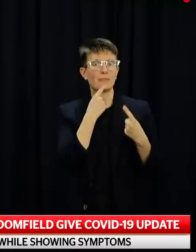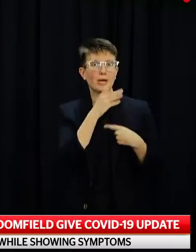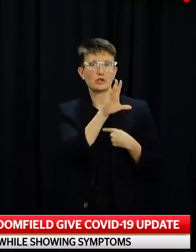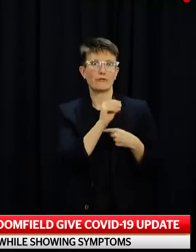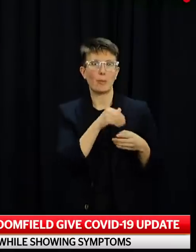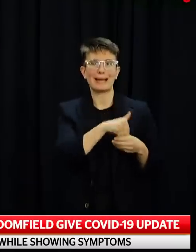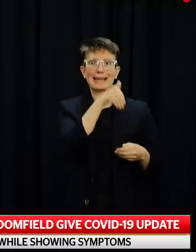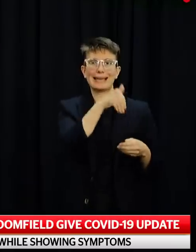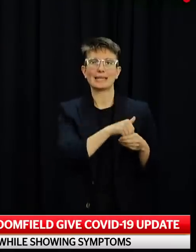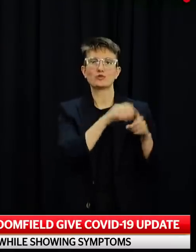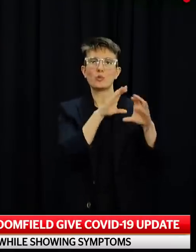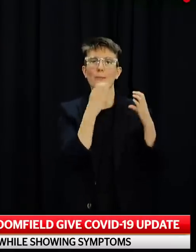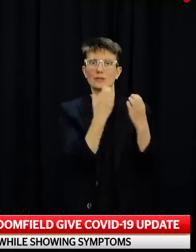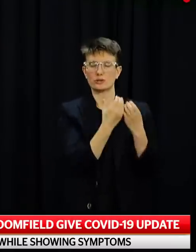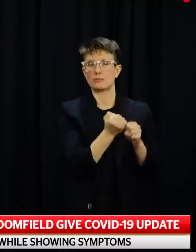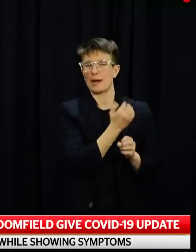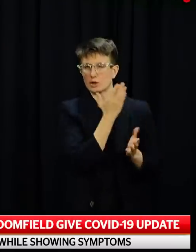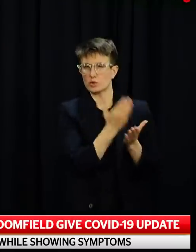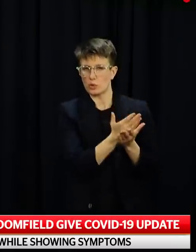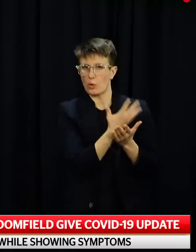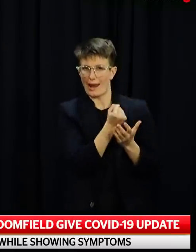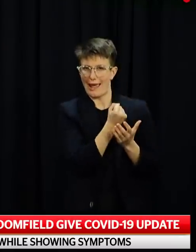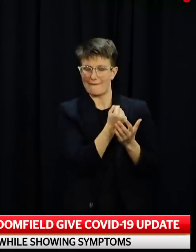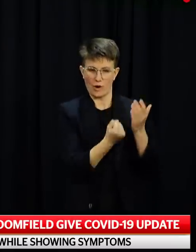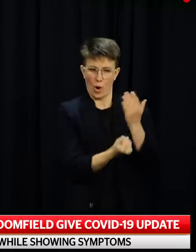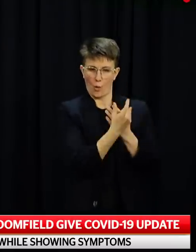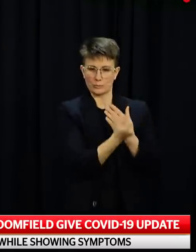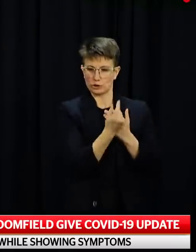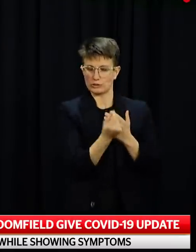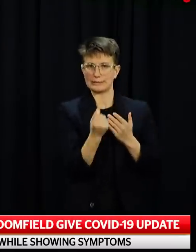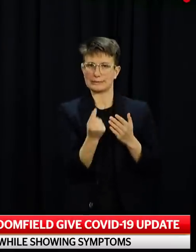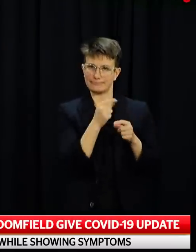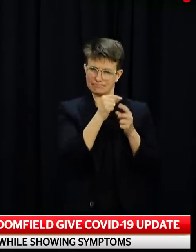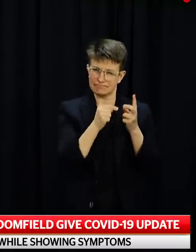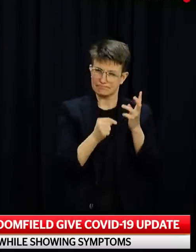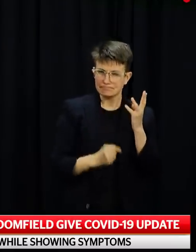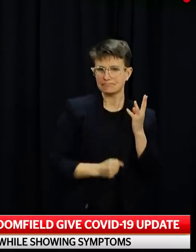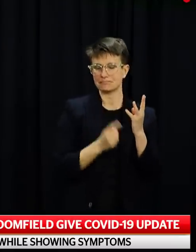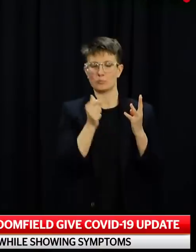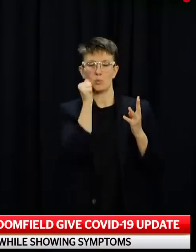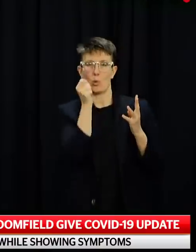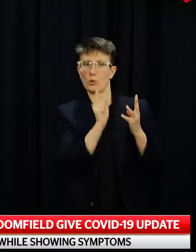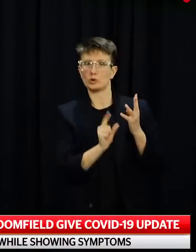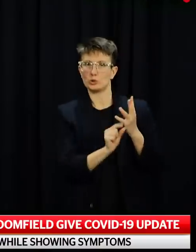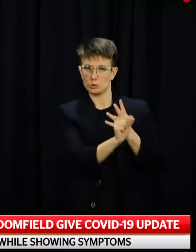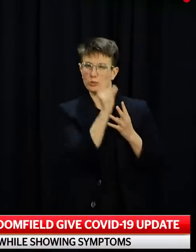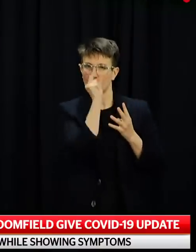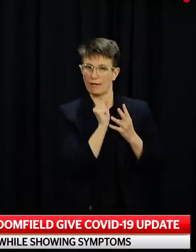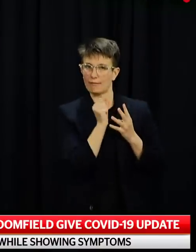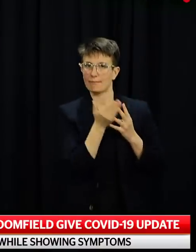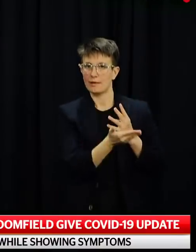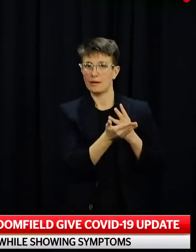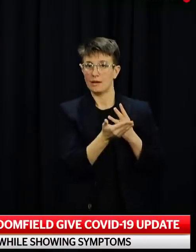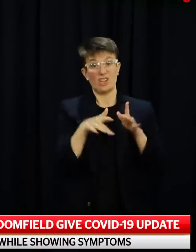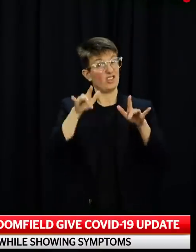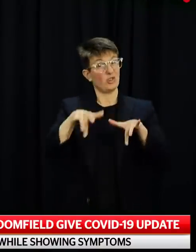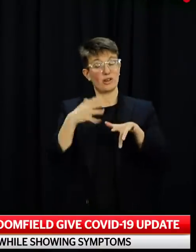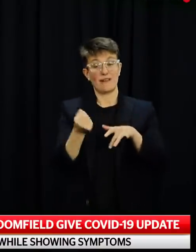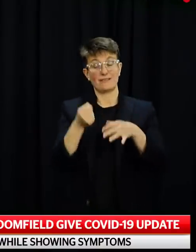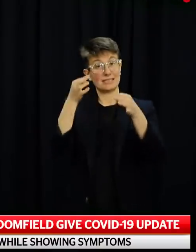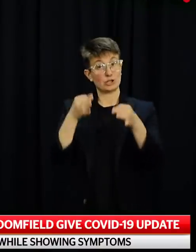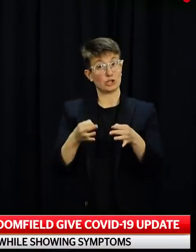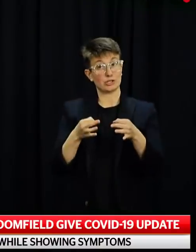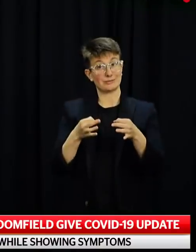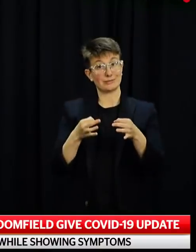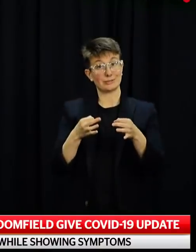just so that we make sure we have all those options available to us. No decisions yet, as you can imagine, have